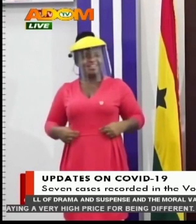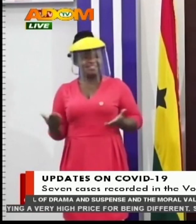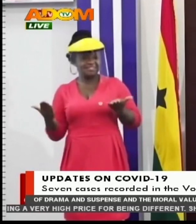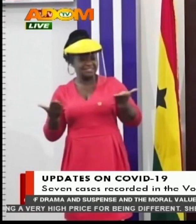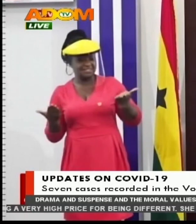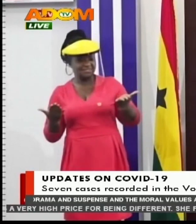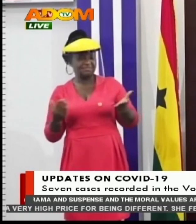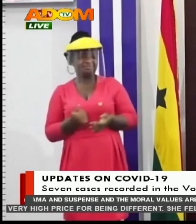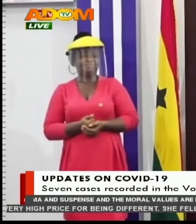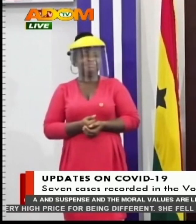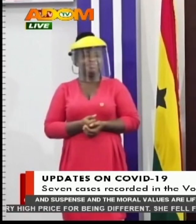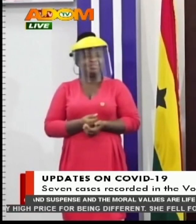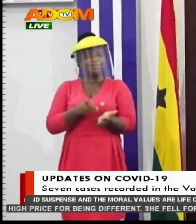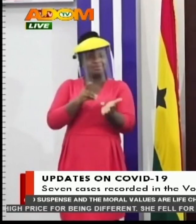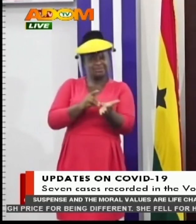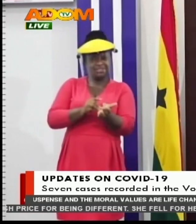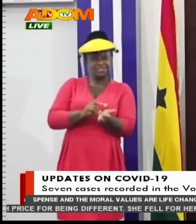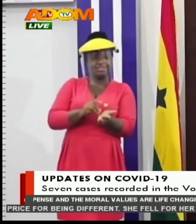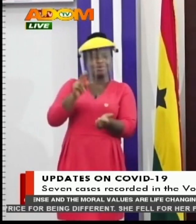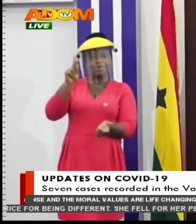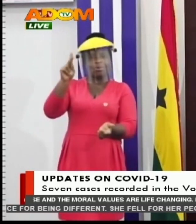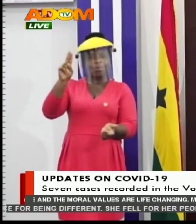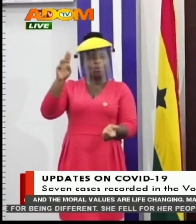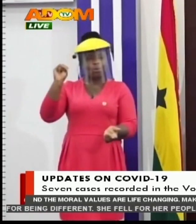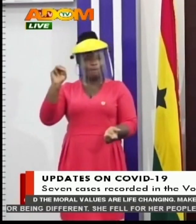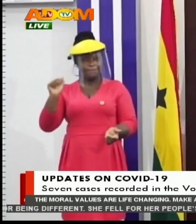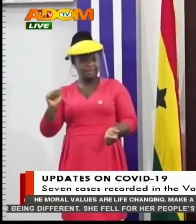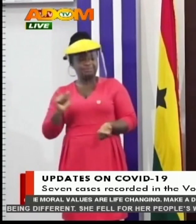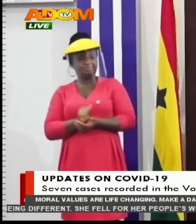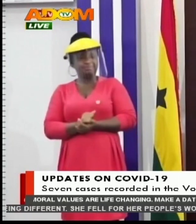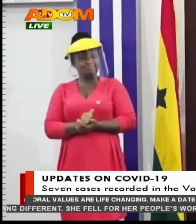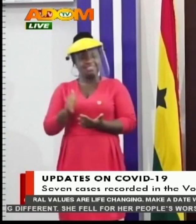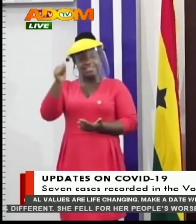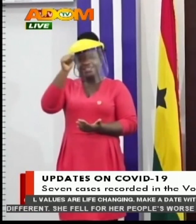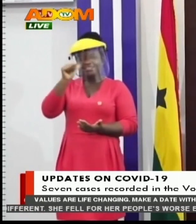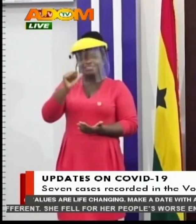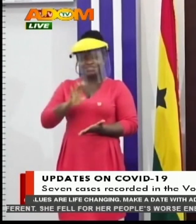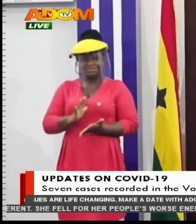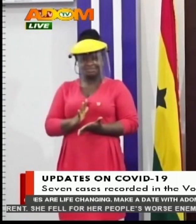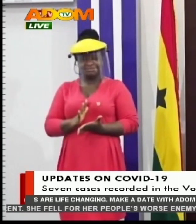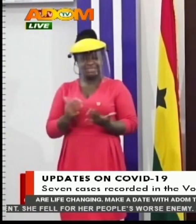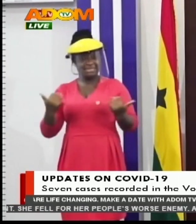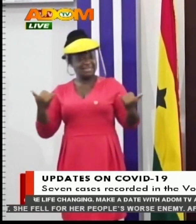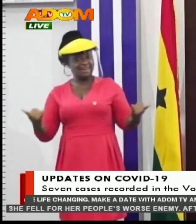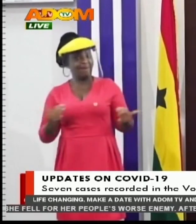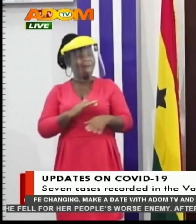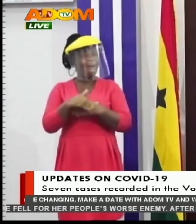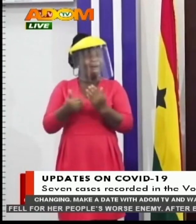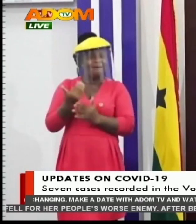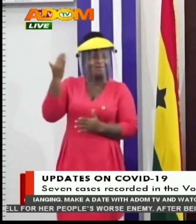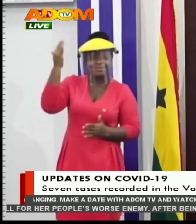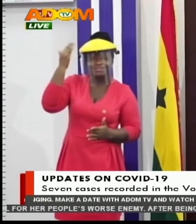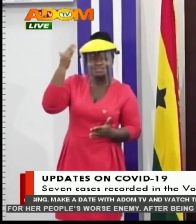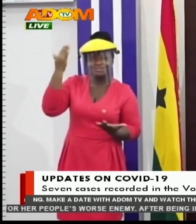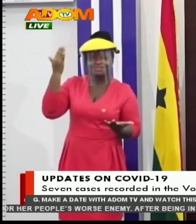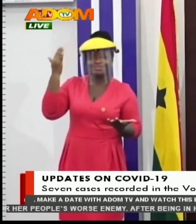marginal increases in our positive cases between the 16th and the 17th, 183 new cases between